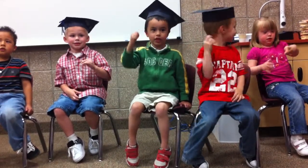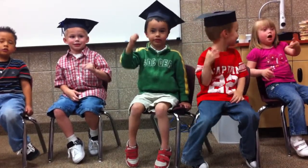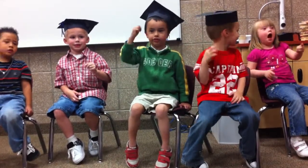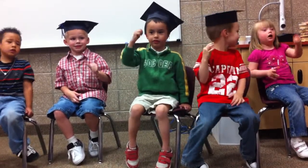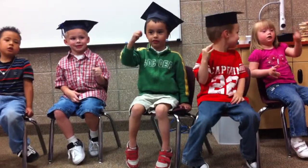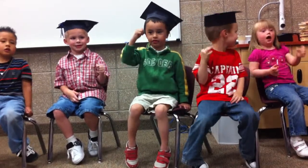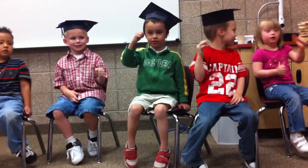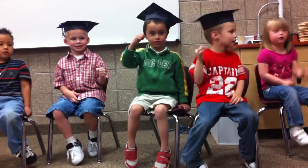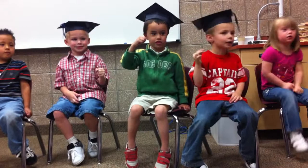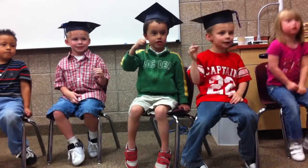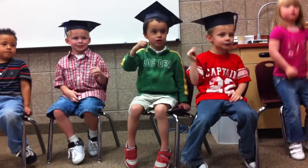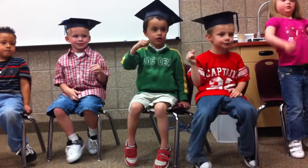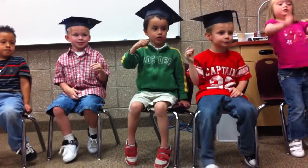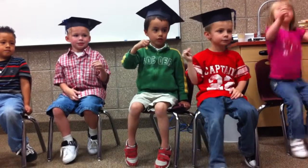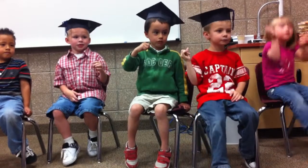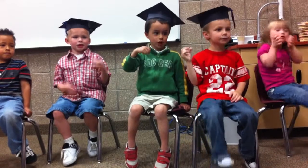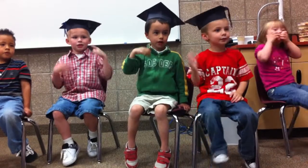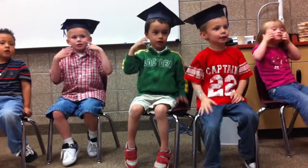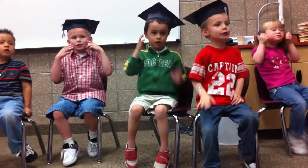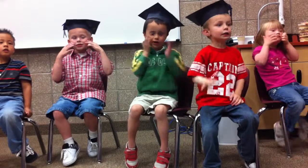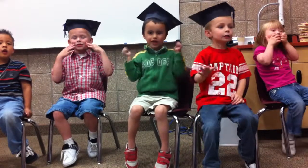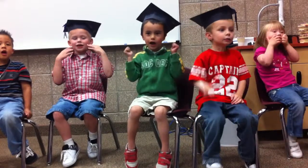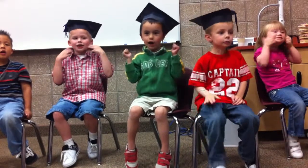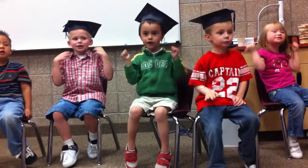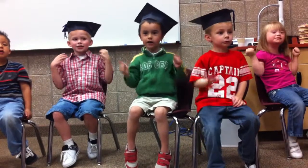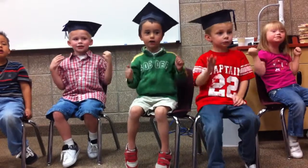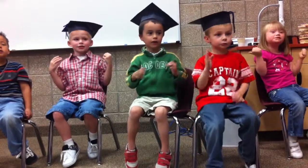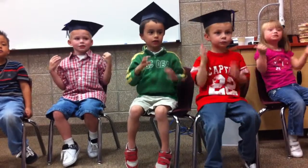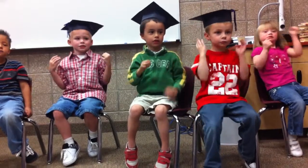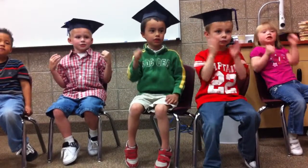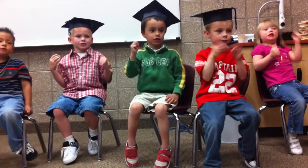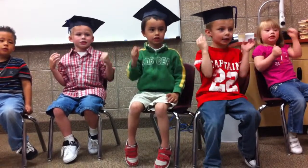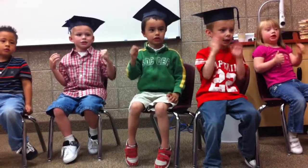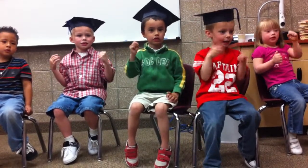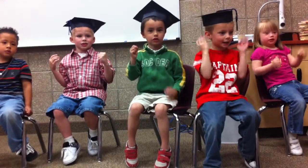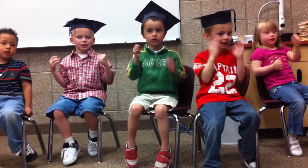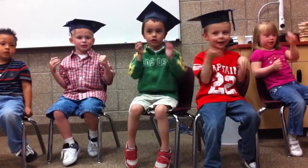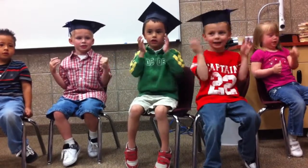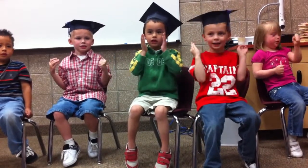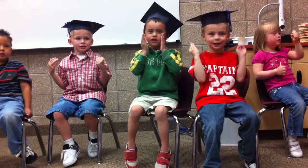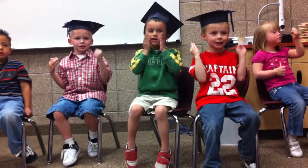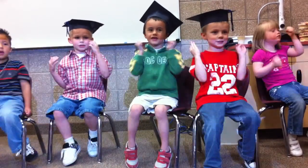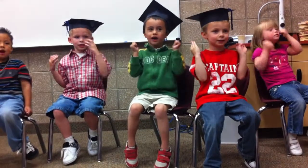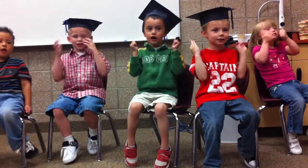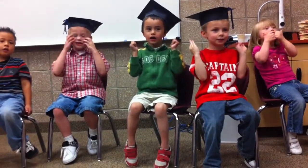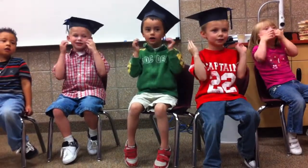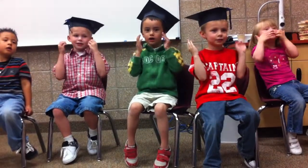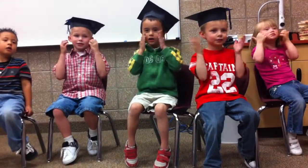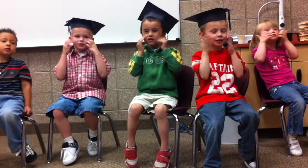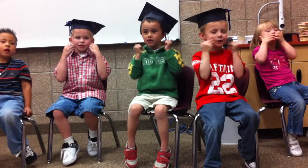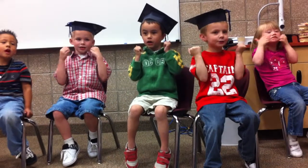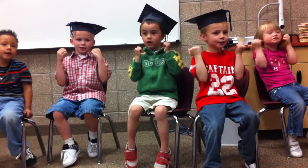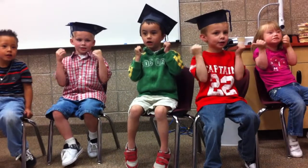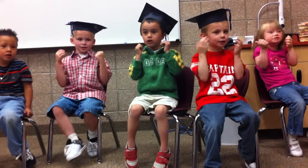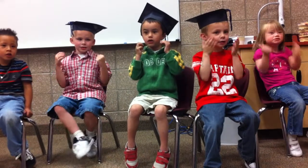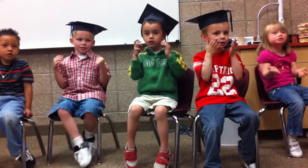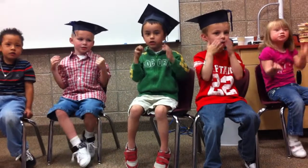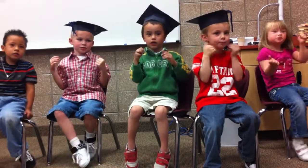-S-S. Tiger, tiger,-t-t. Tiger, tiger, t